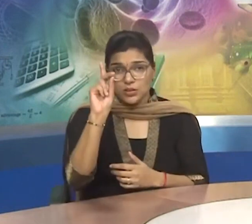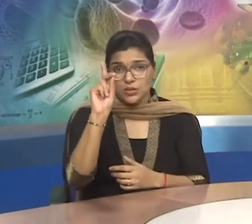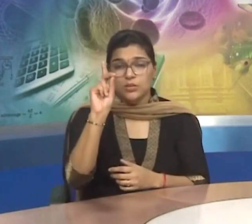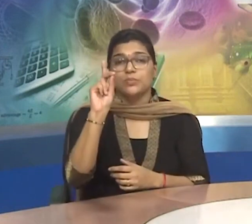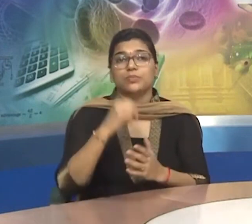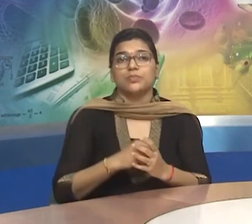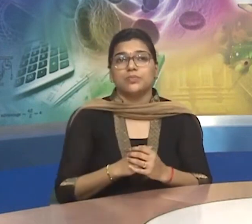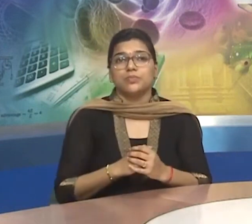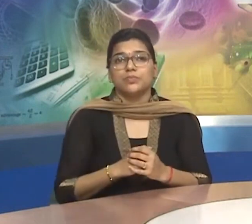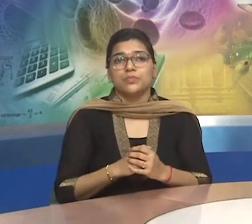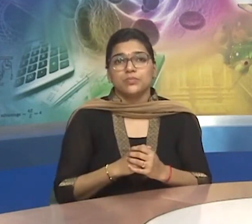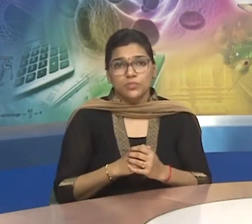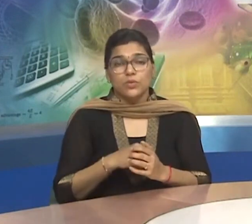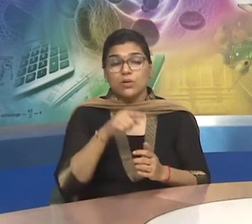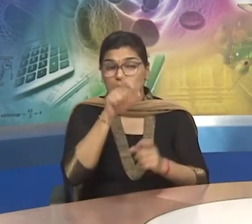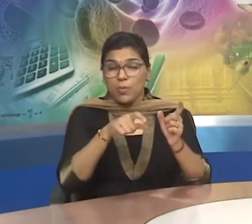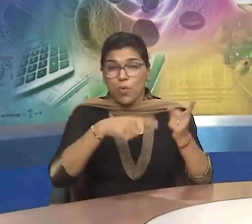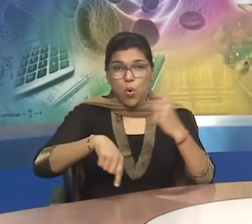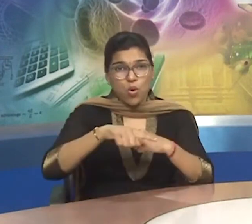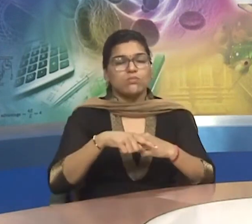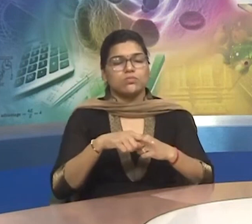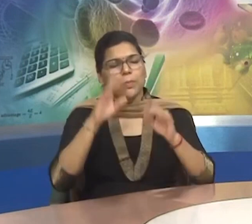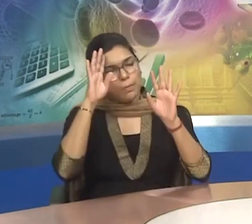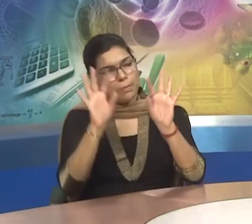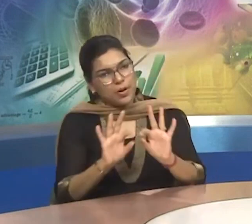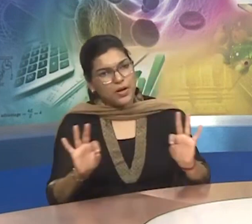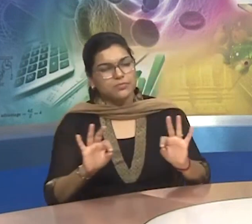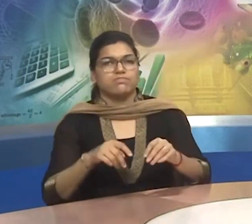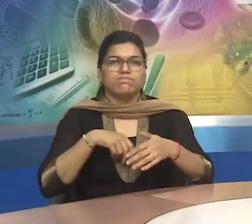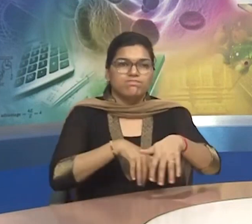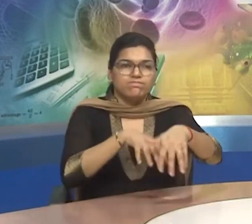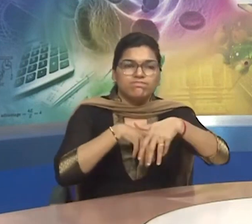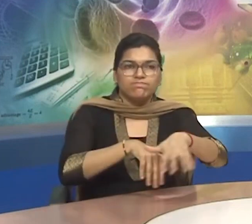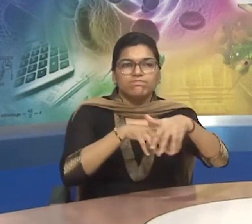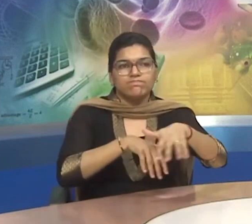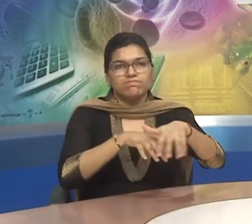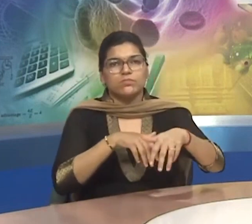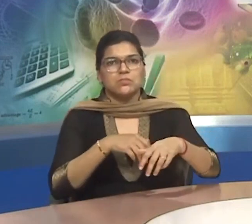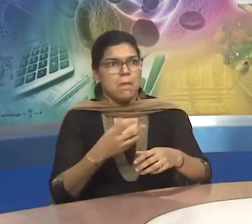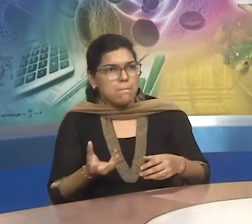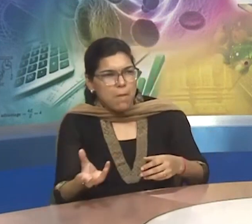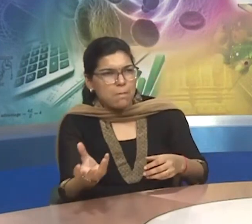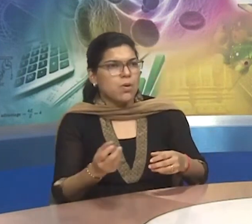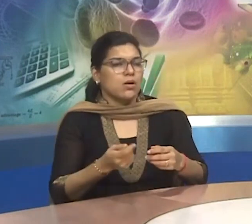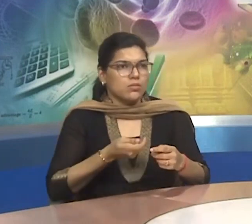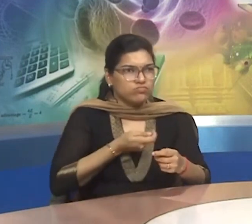The second point, which comes under right to freedom, explains that we all have freedom to